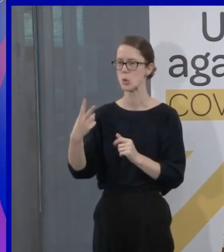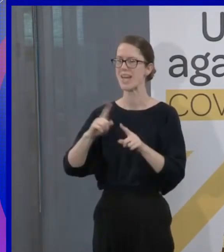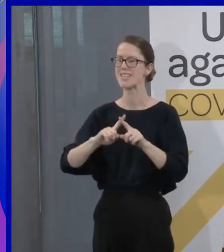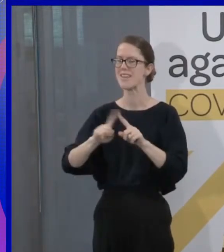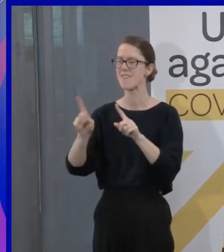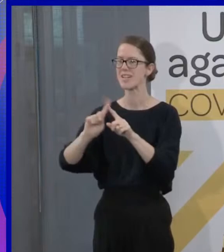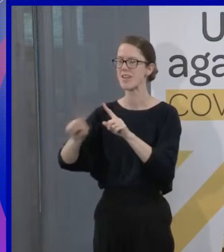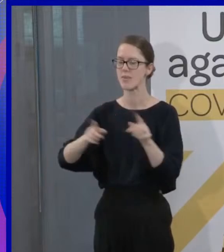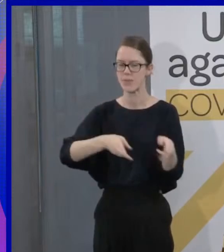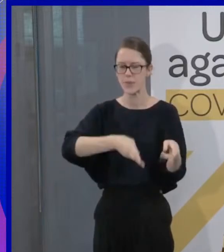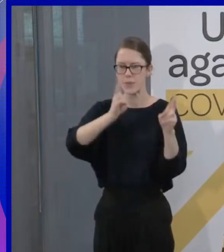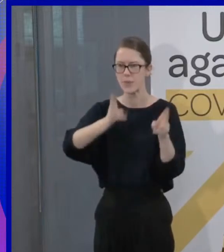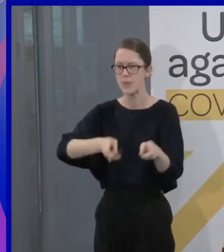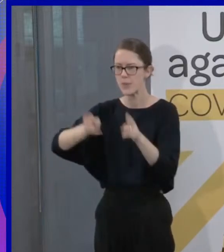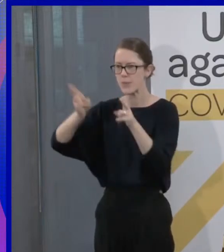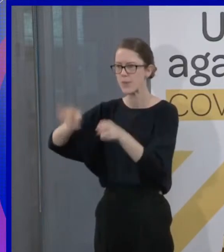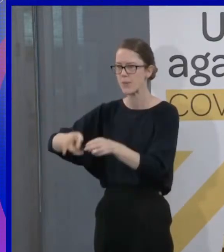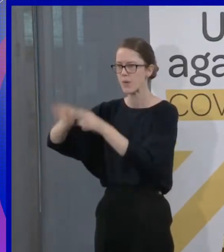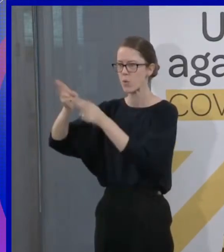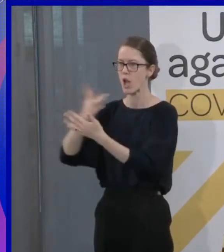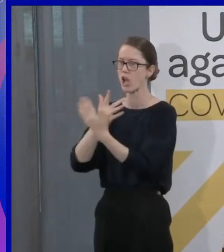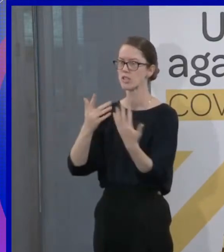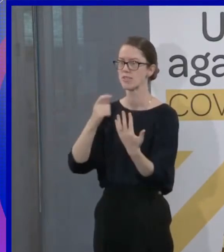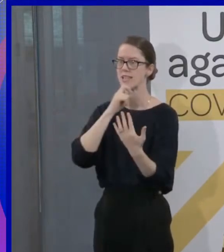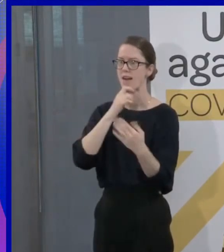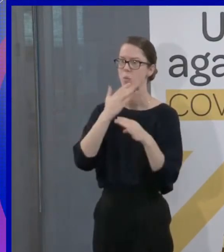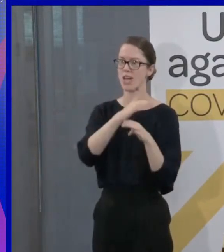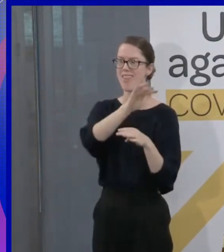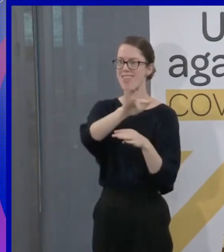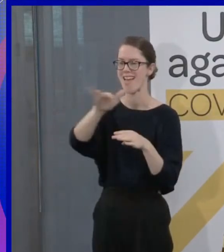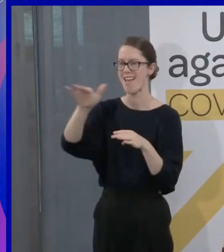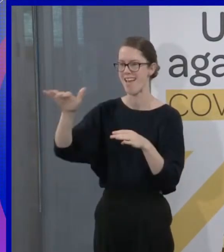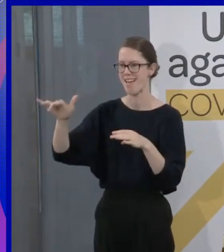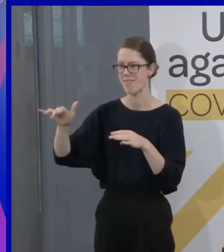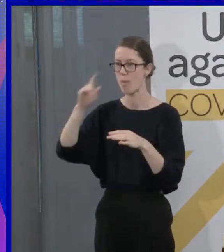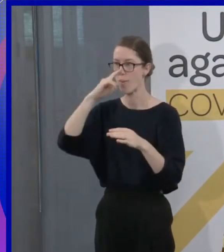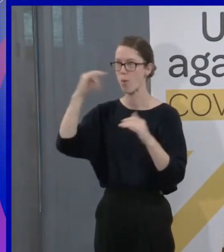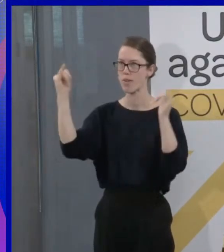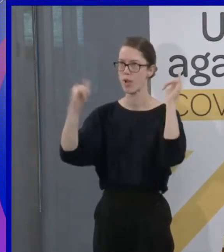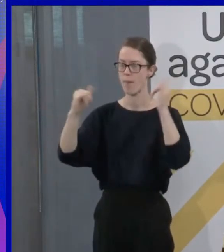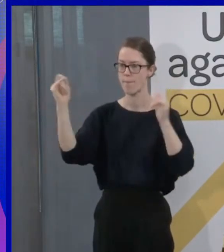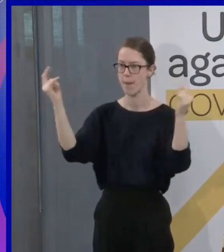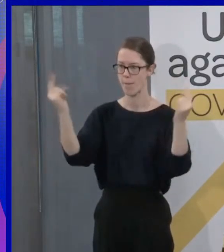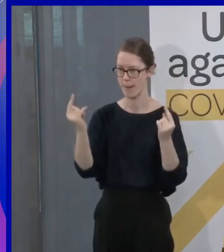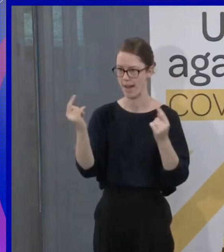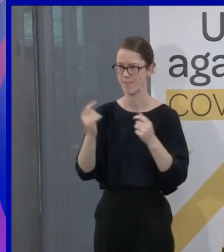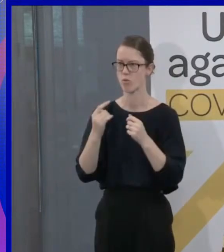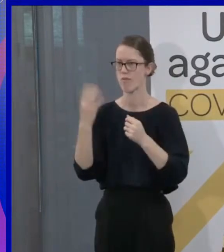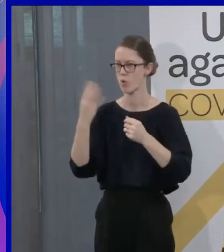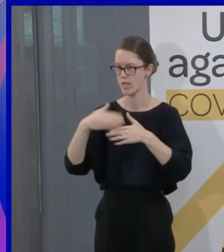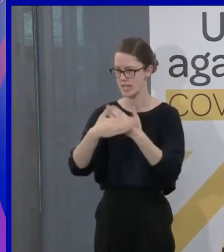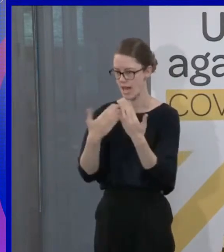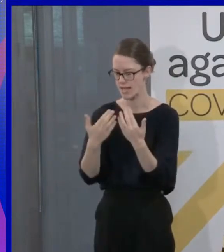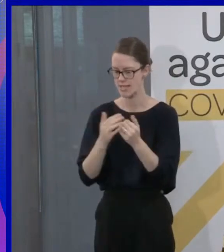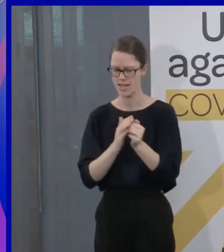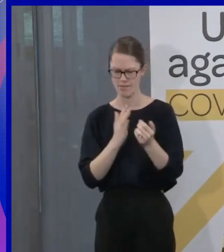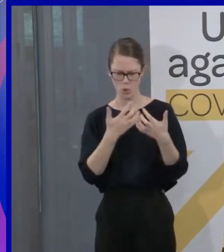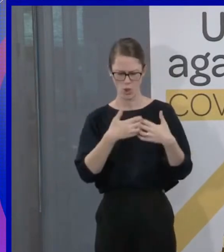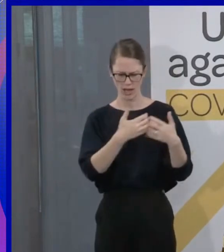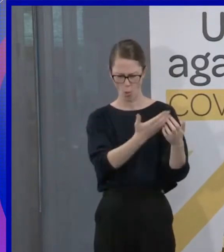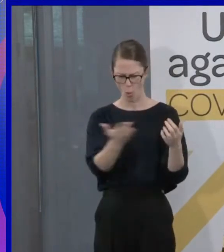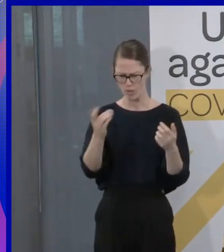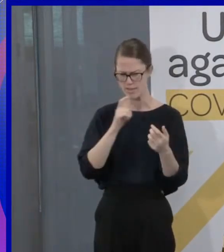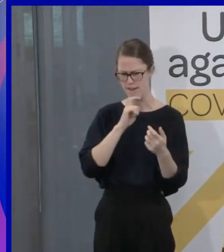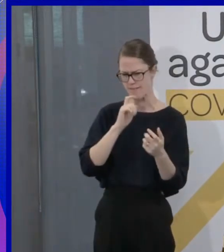facilities with a large number of staff, and we were working up how to ensure that all the staff there